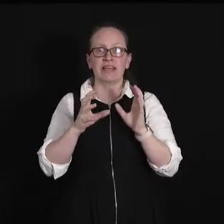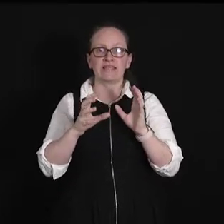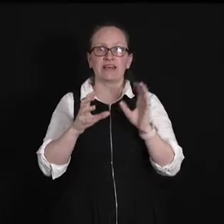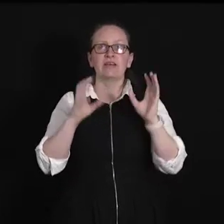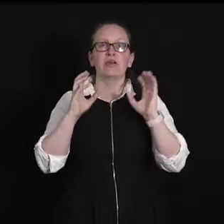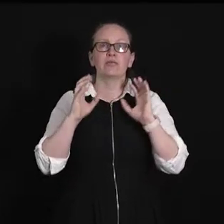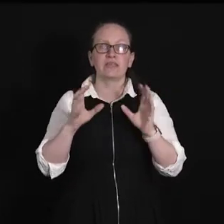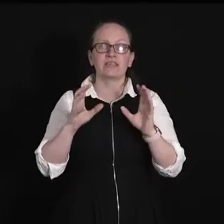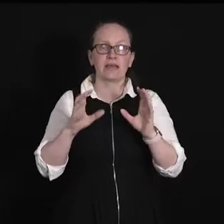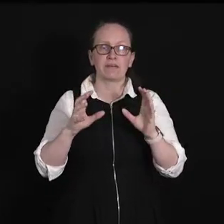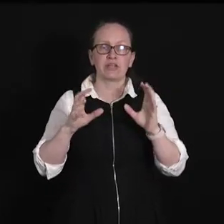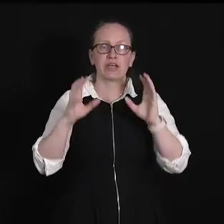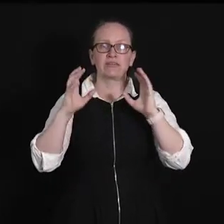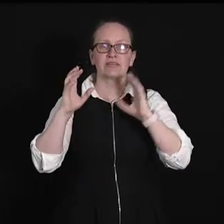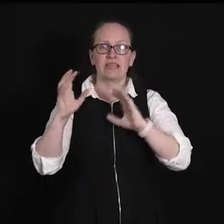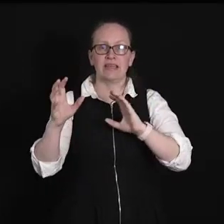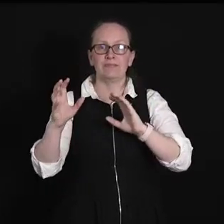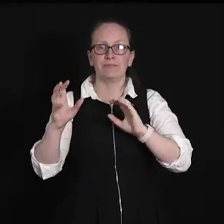radiator with a temperature T.